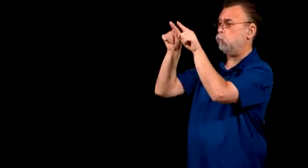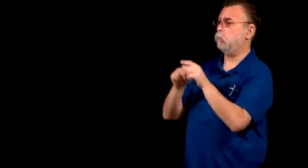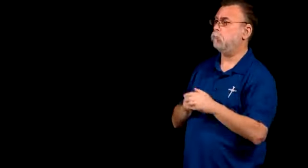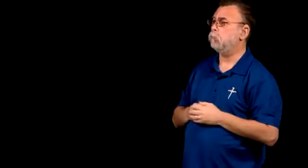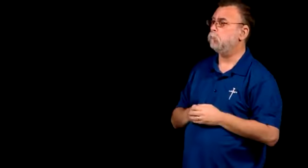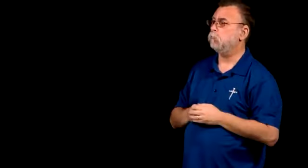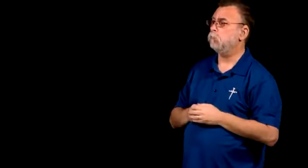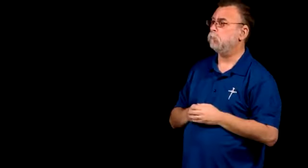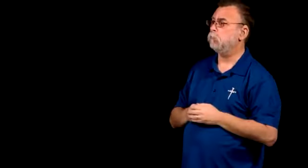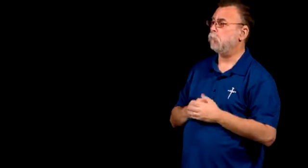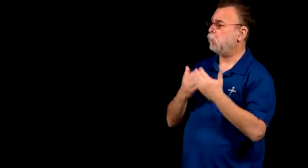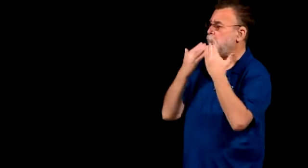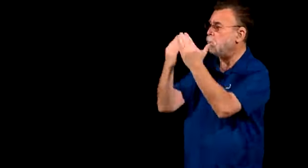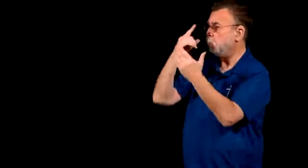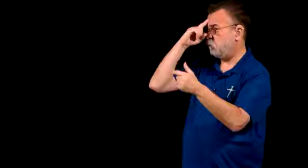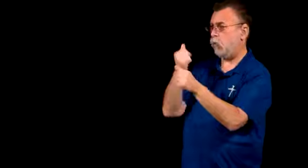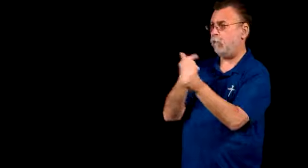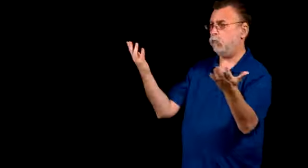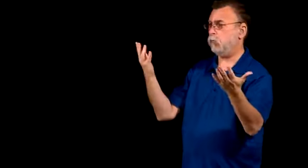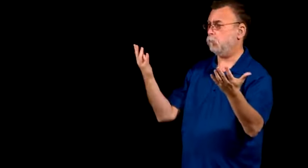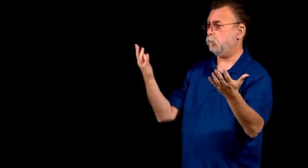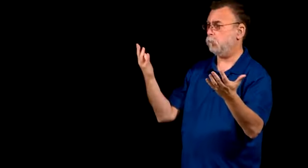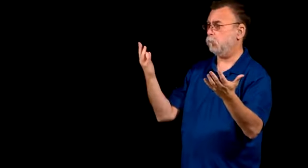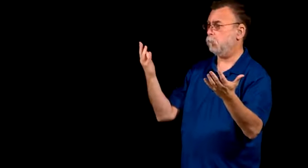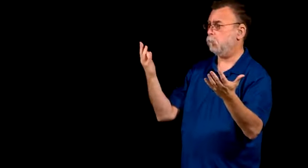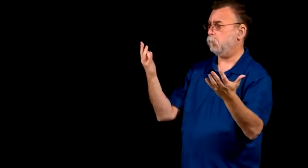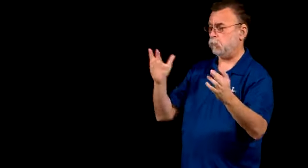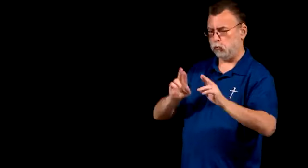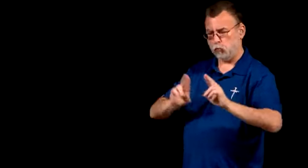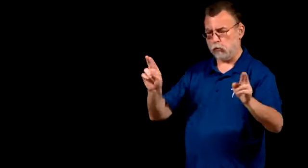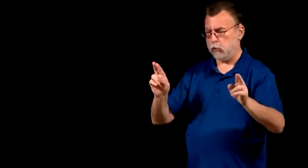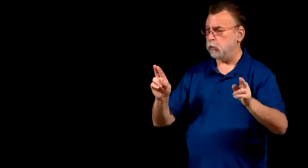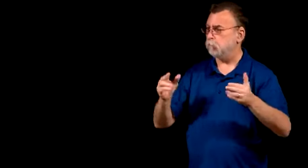And keep us focused not on the things of the world, but rather on you.